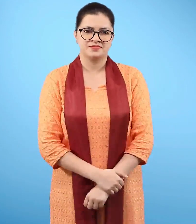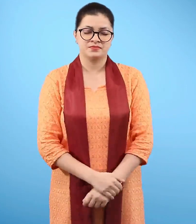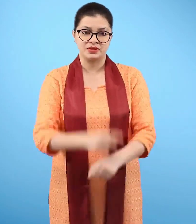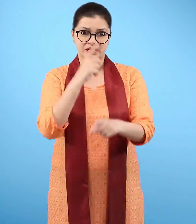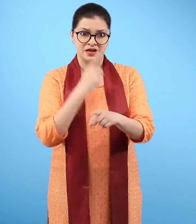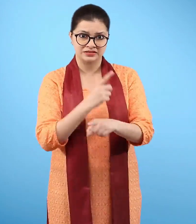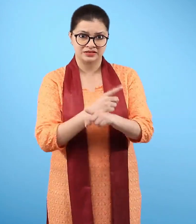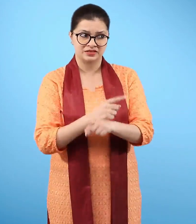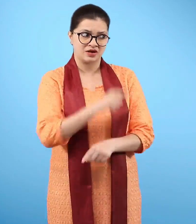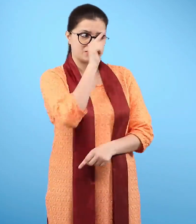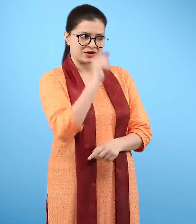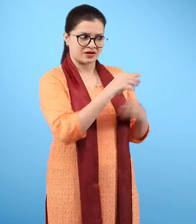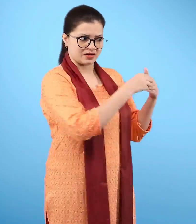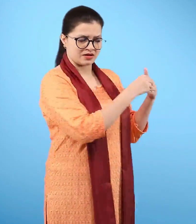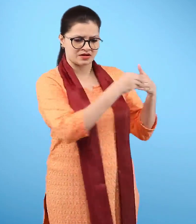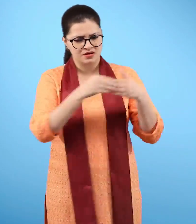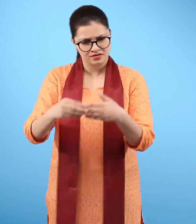For the teacher.